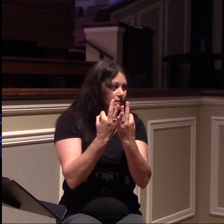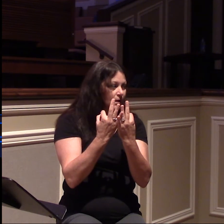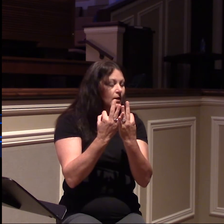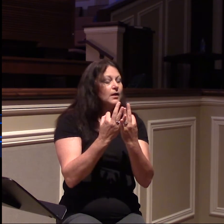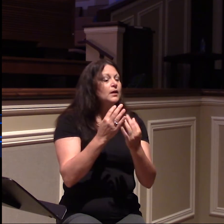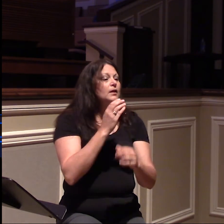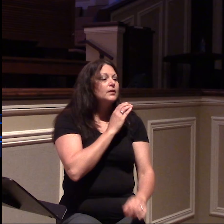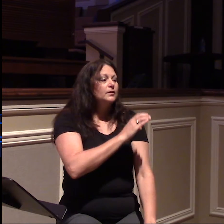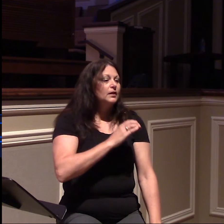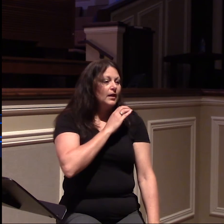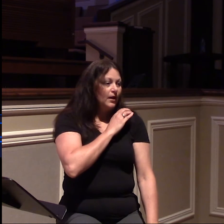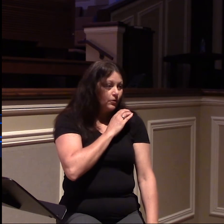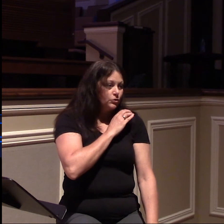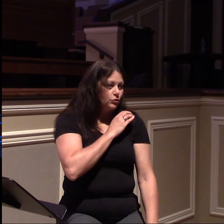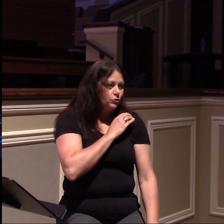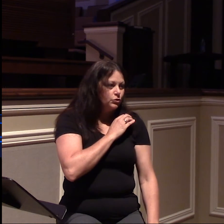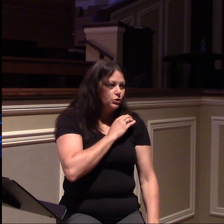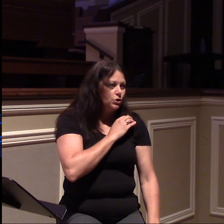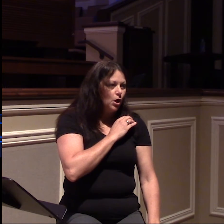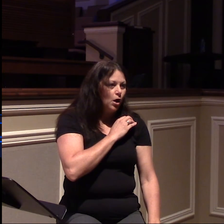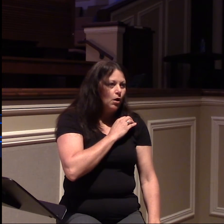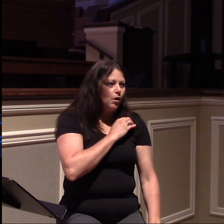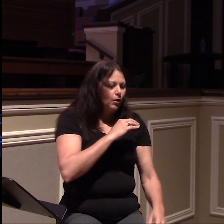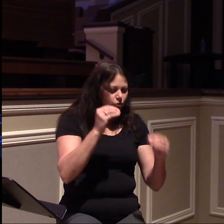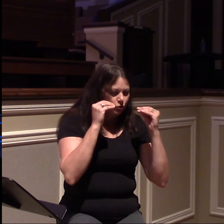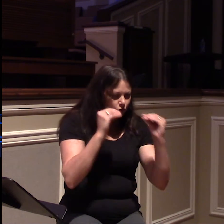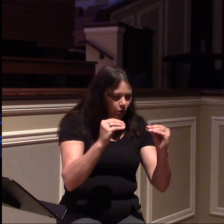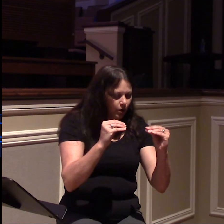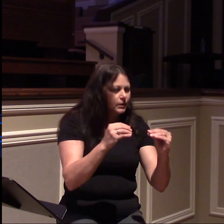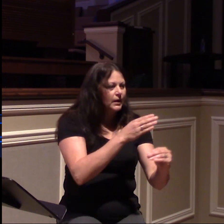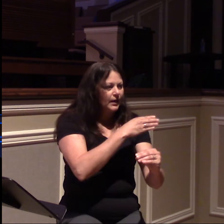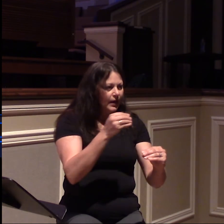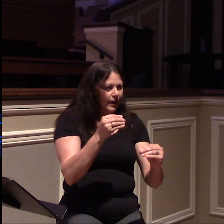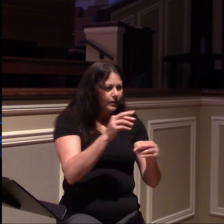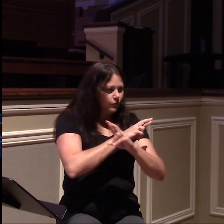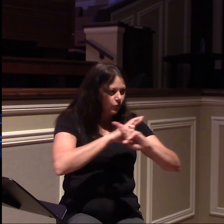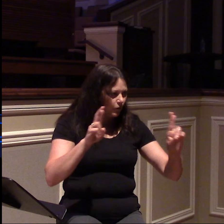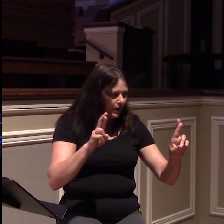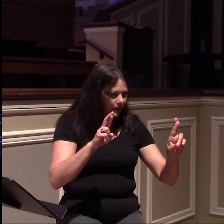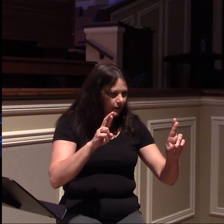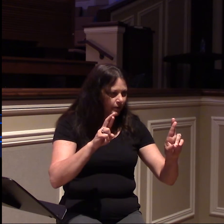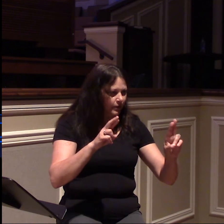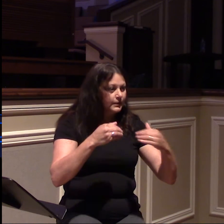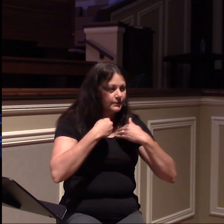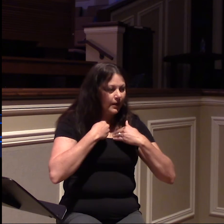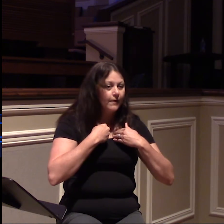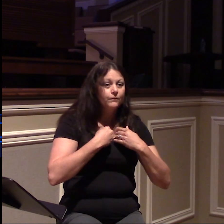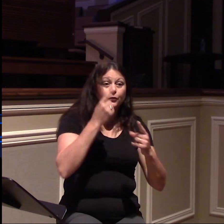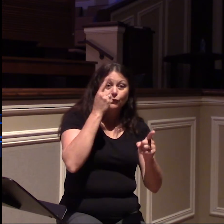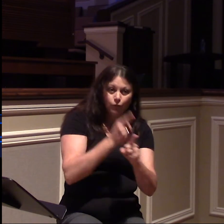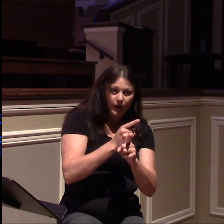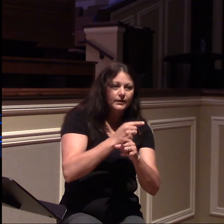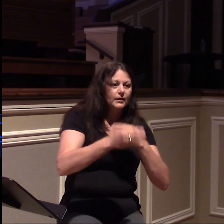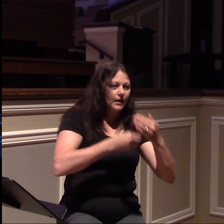are forged and ready so that they can live well and serve well and embody the right kind of character in their church